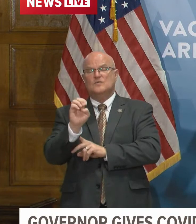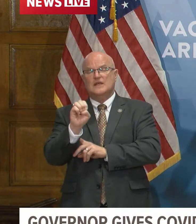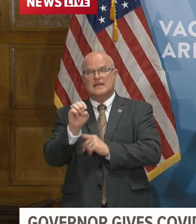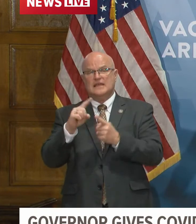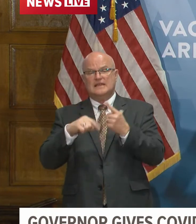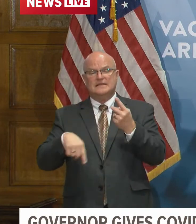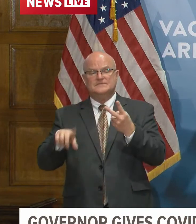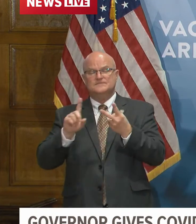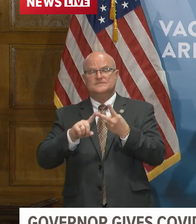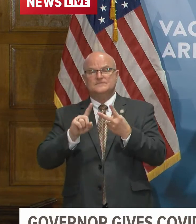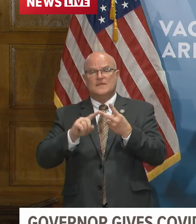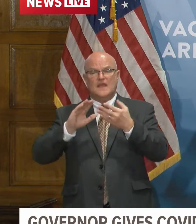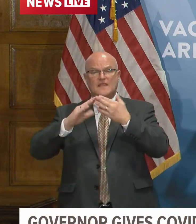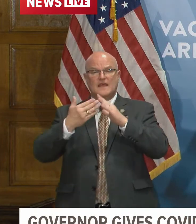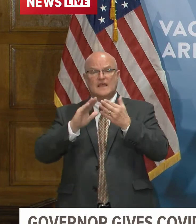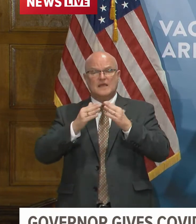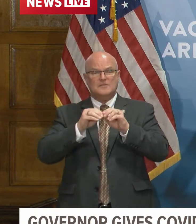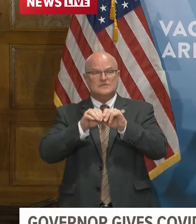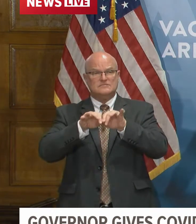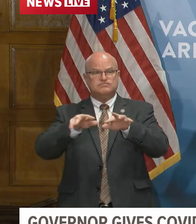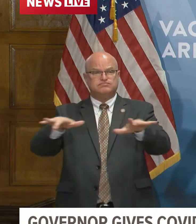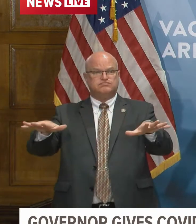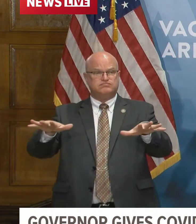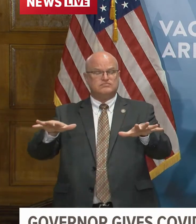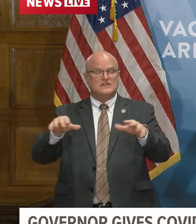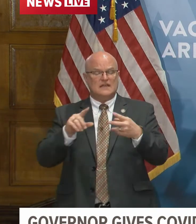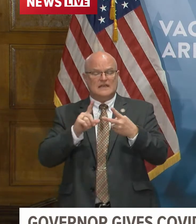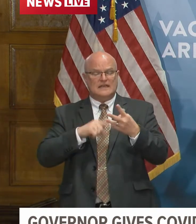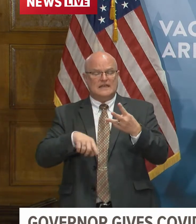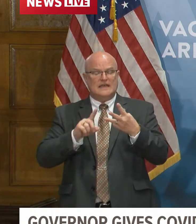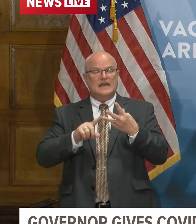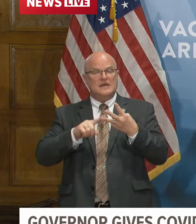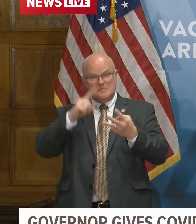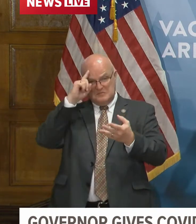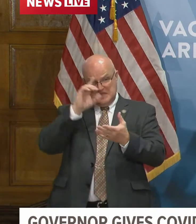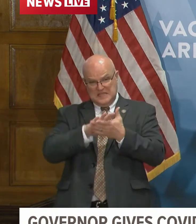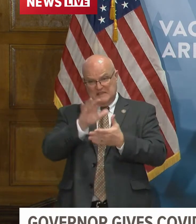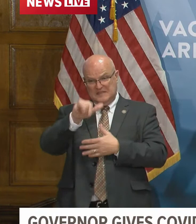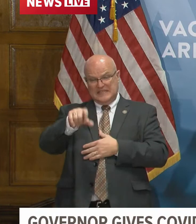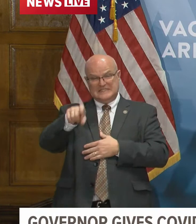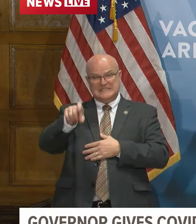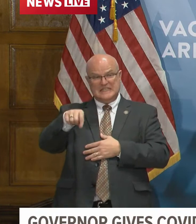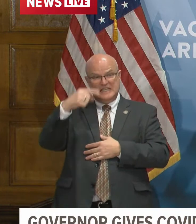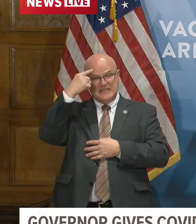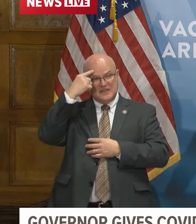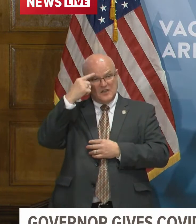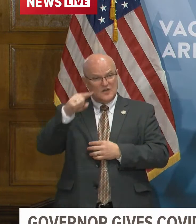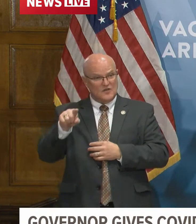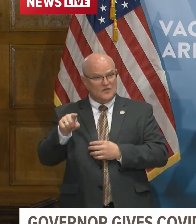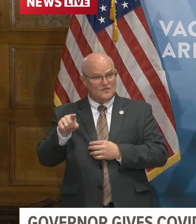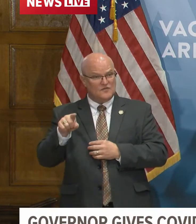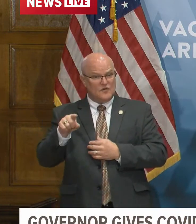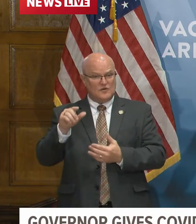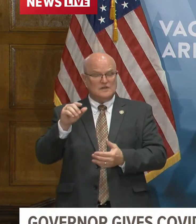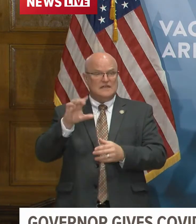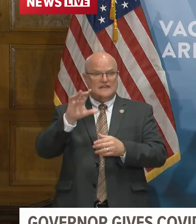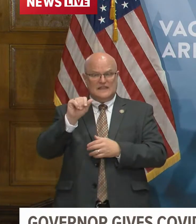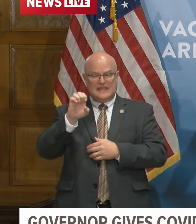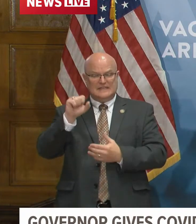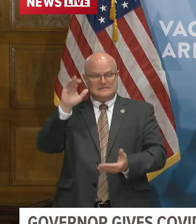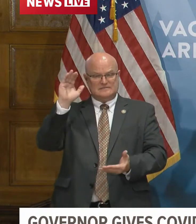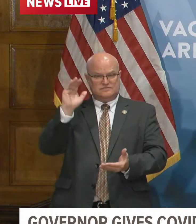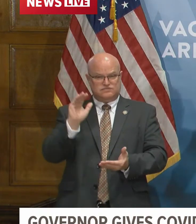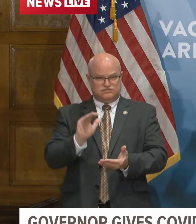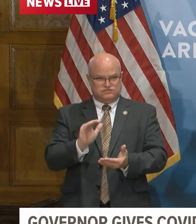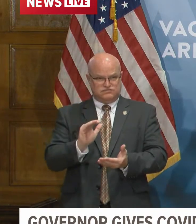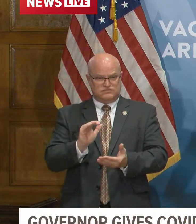at the community spread, and they believe that that is needed for reduction of cases in the